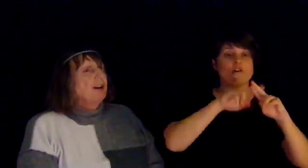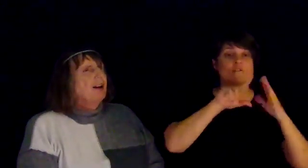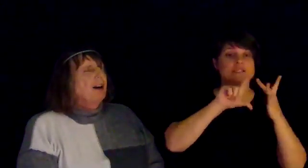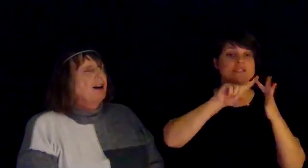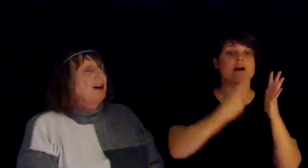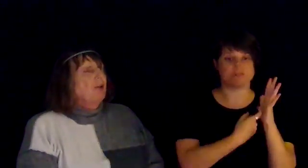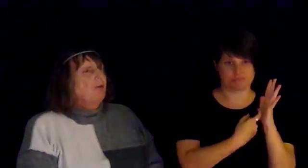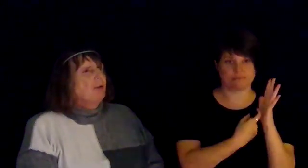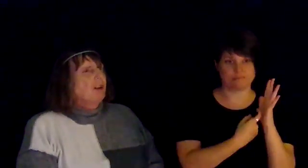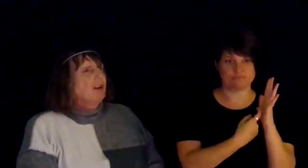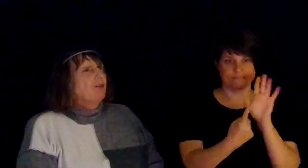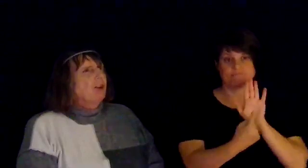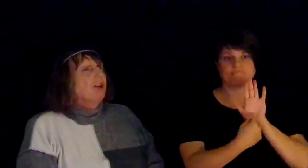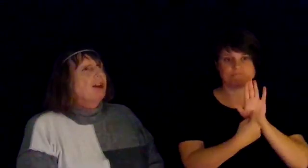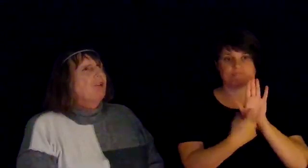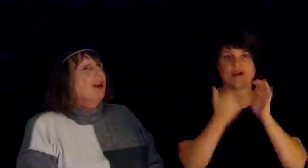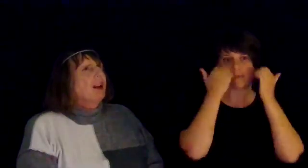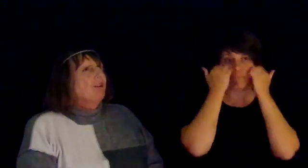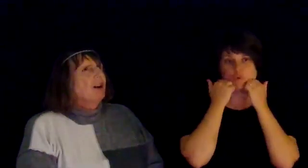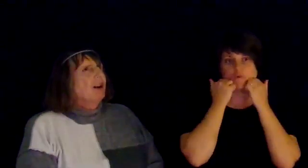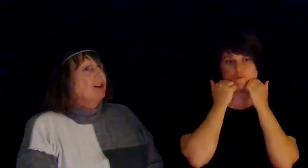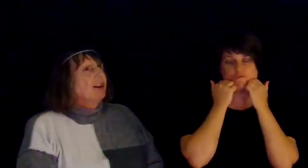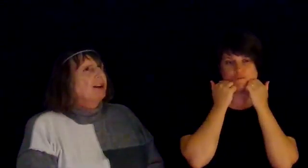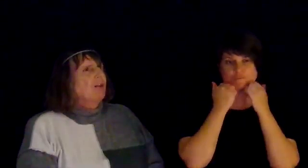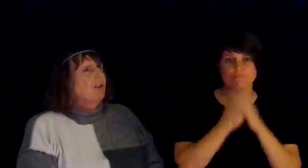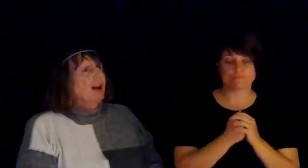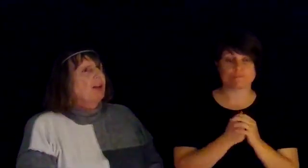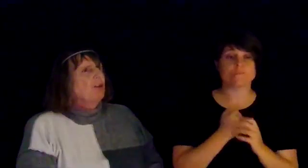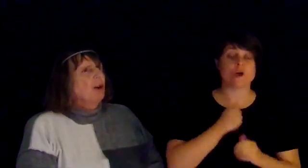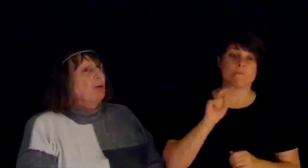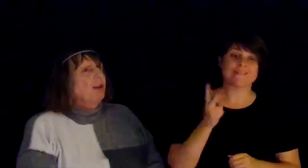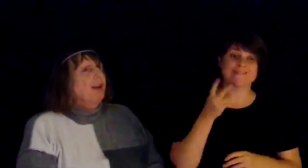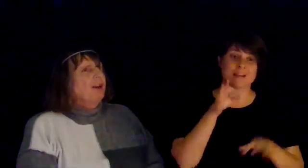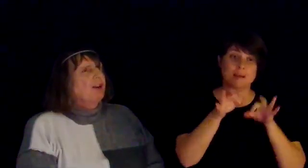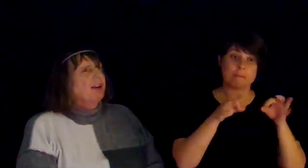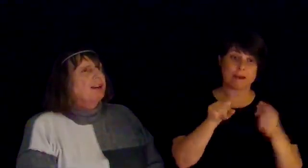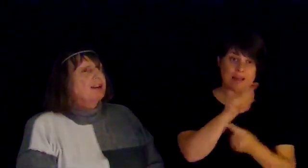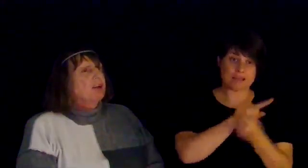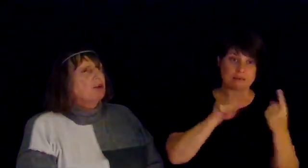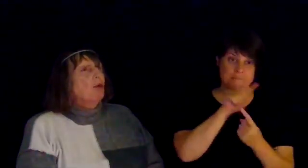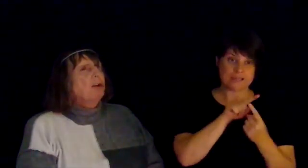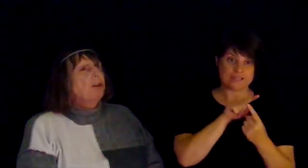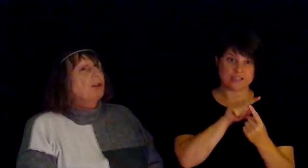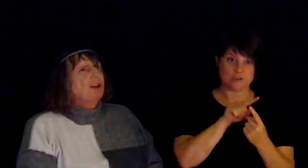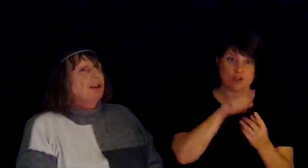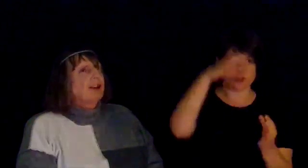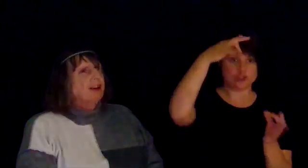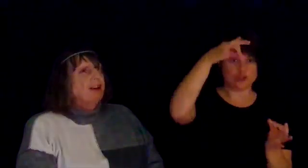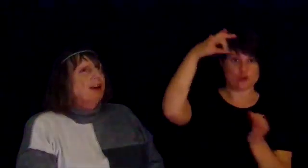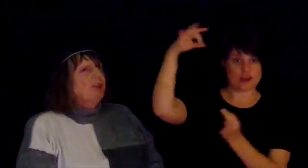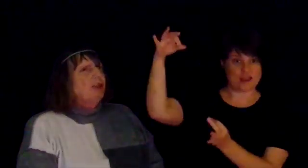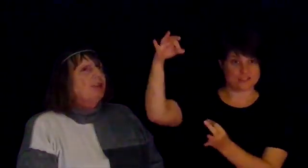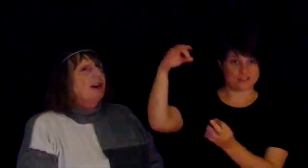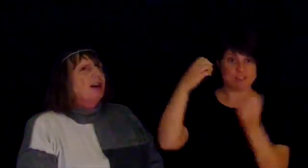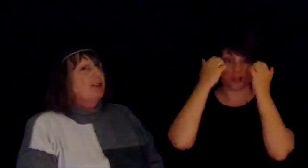to the my second plan that I had with NDIS. So it's always a good